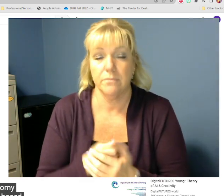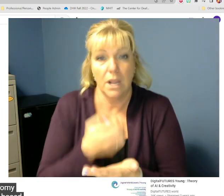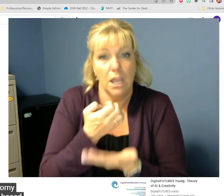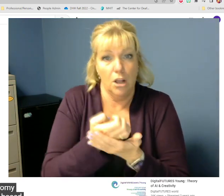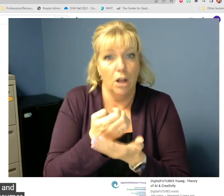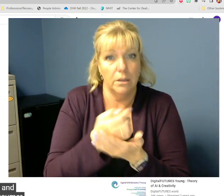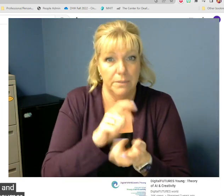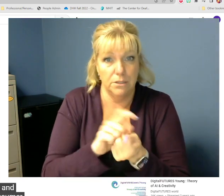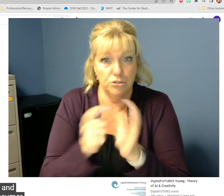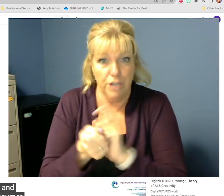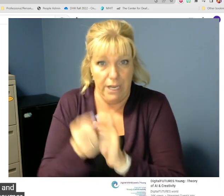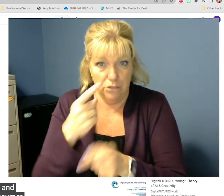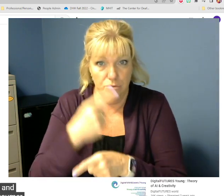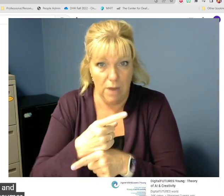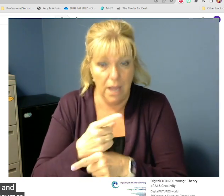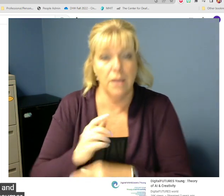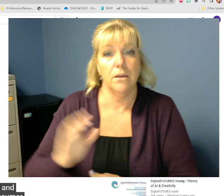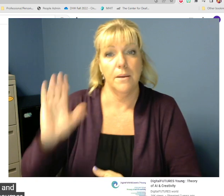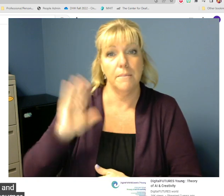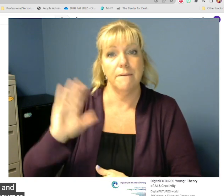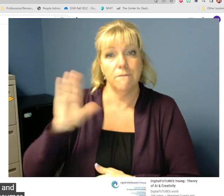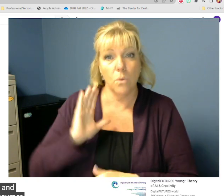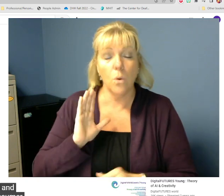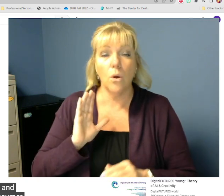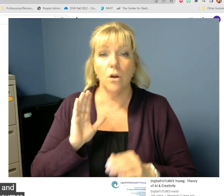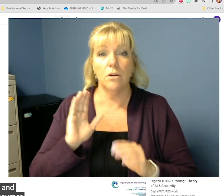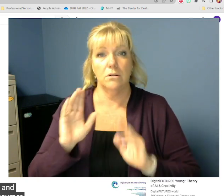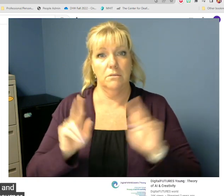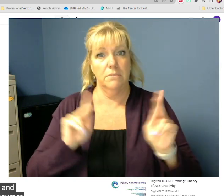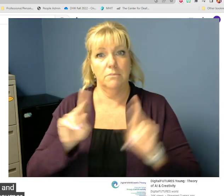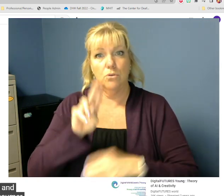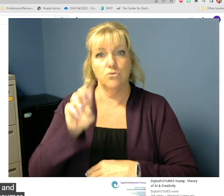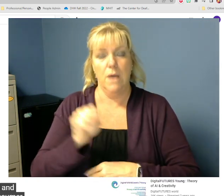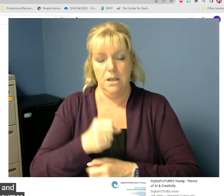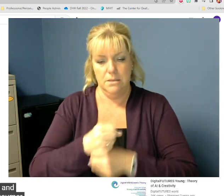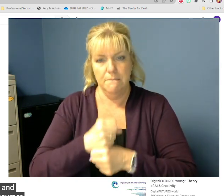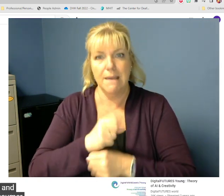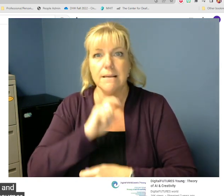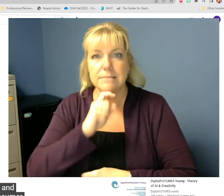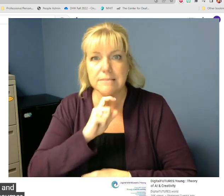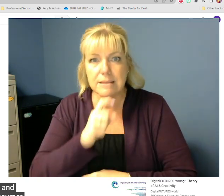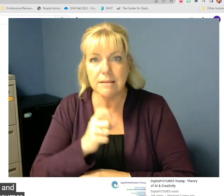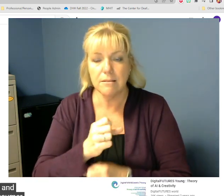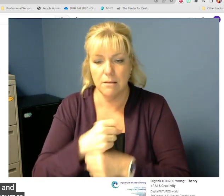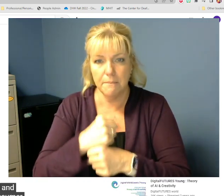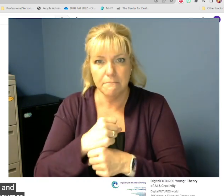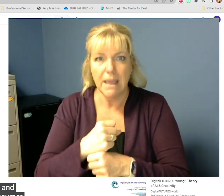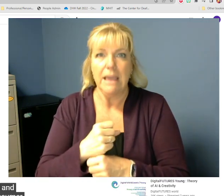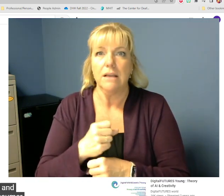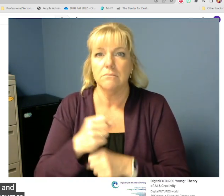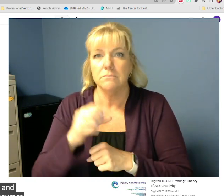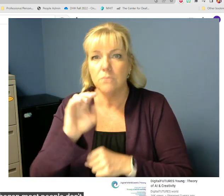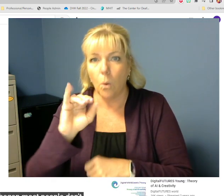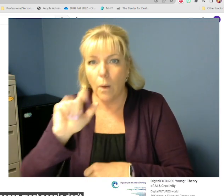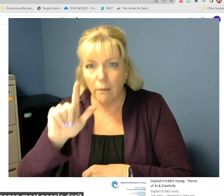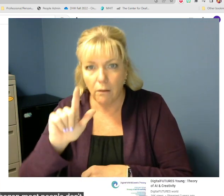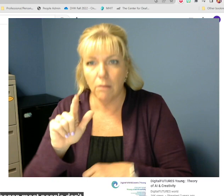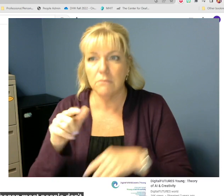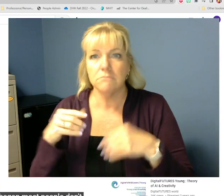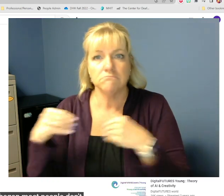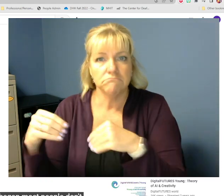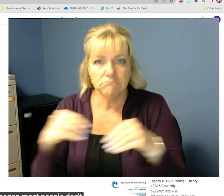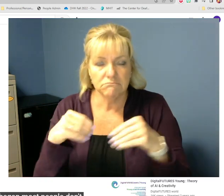an economy based on capital goods like steel and oil and becomes an economy based on consumer goods